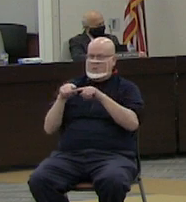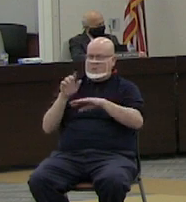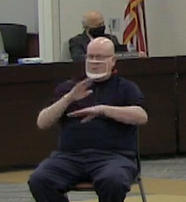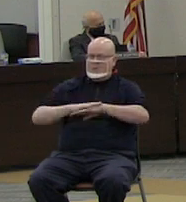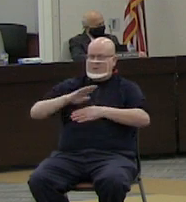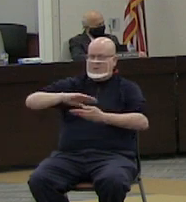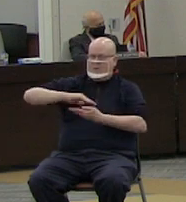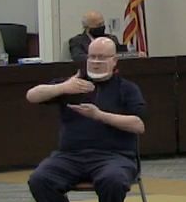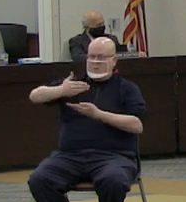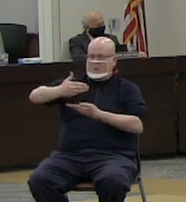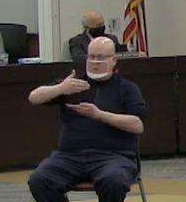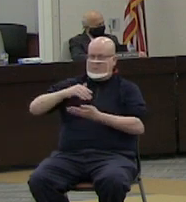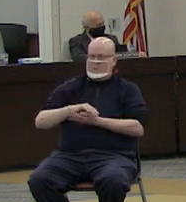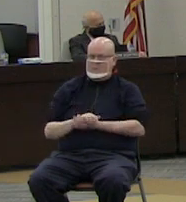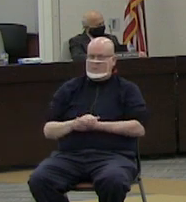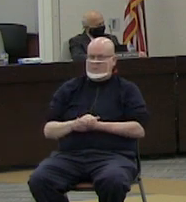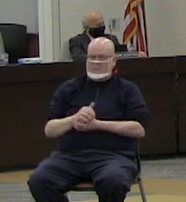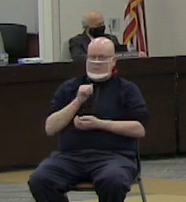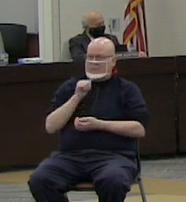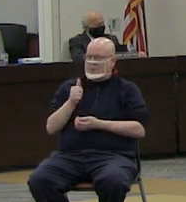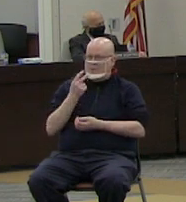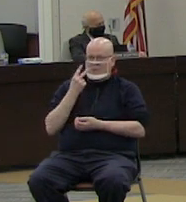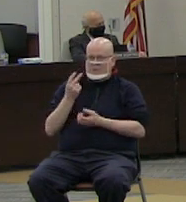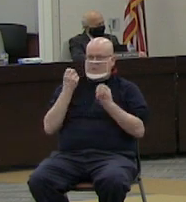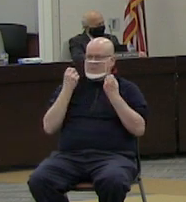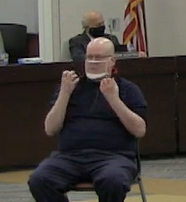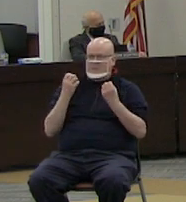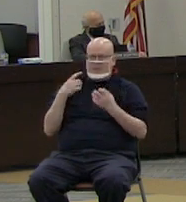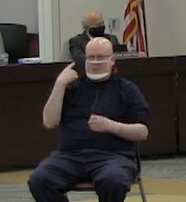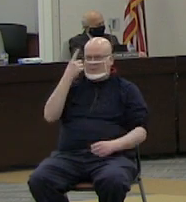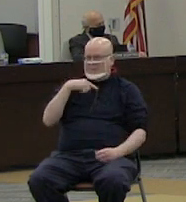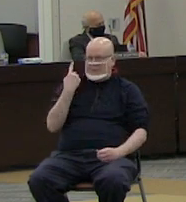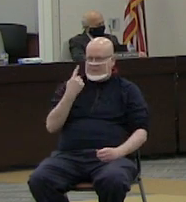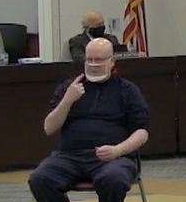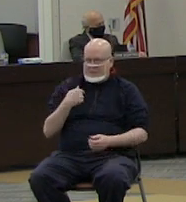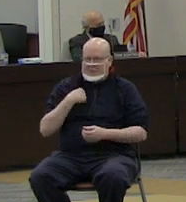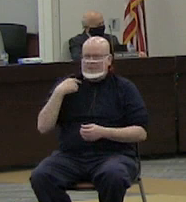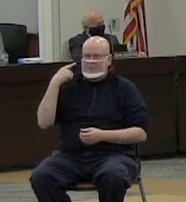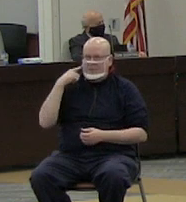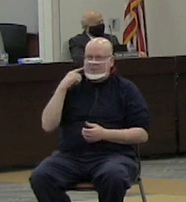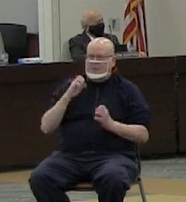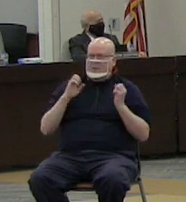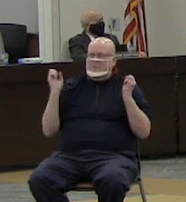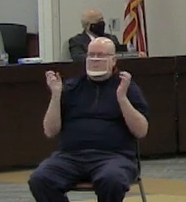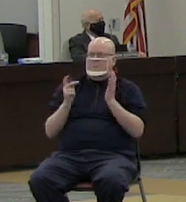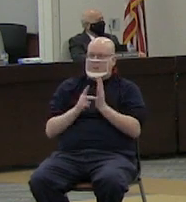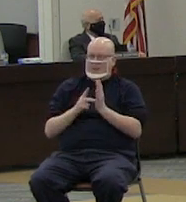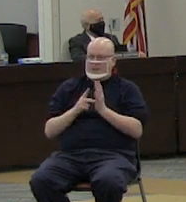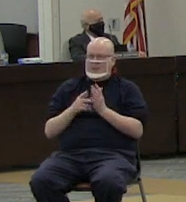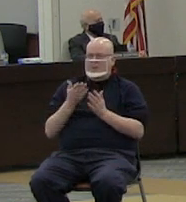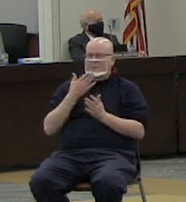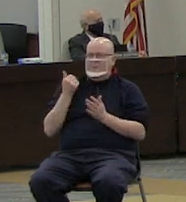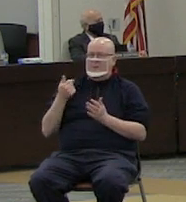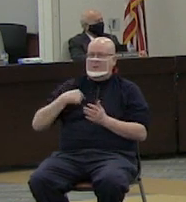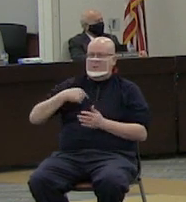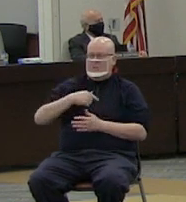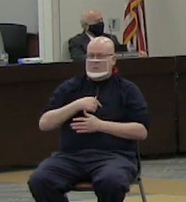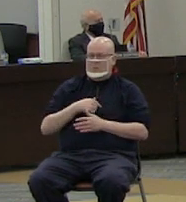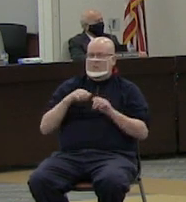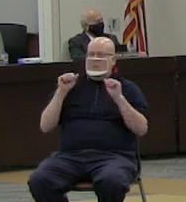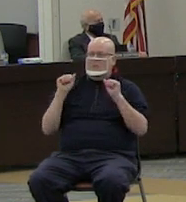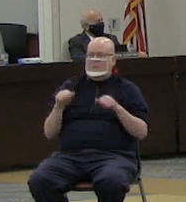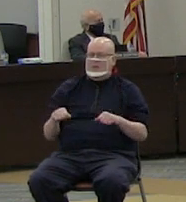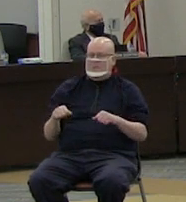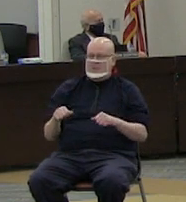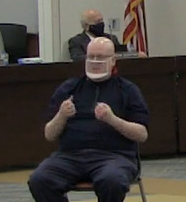screen. I don't see a lot of faces. And so I think just trying to get back the best we can and everybody be safe as